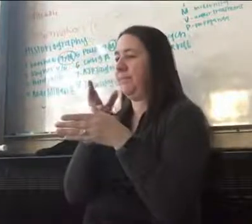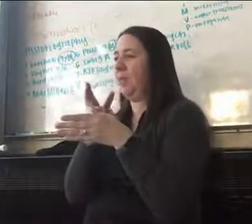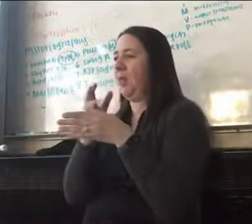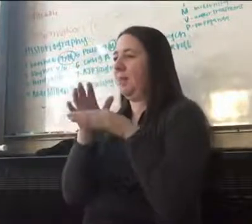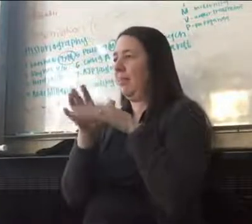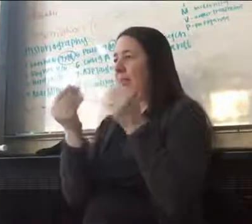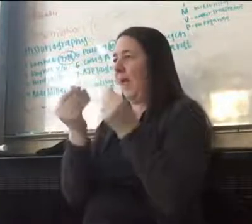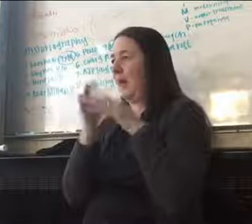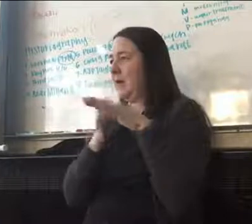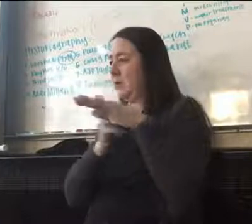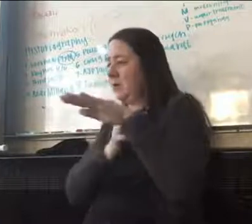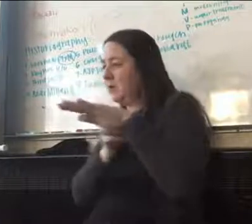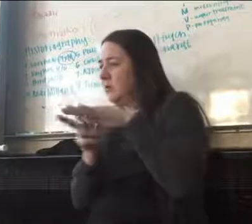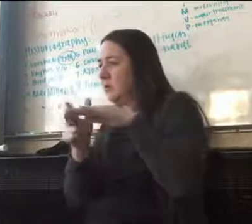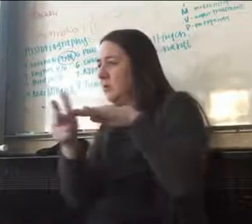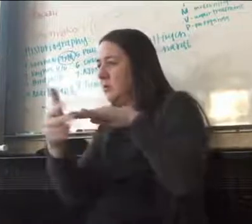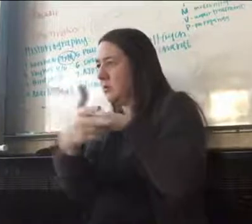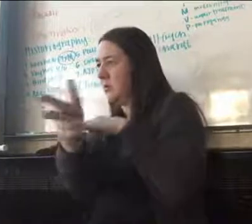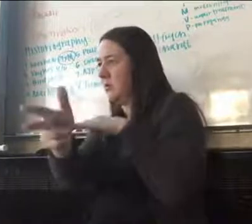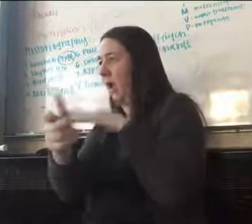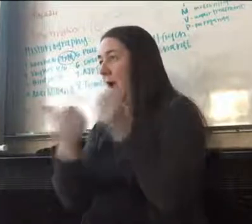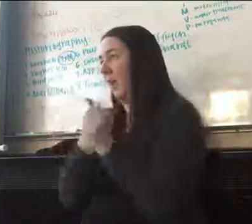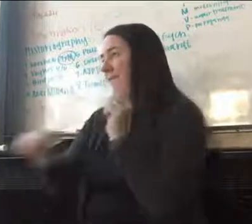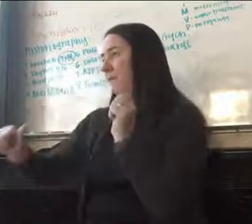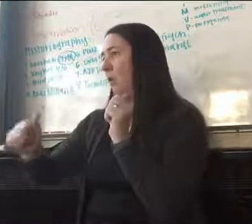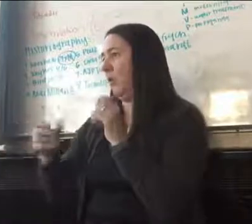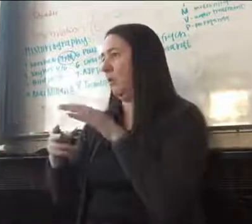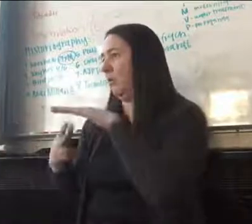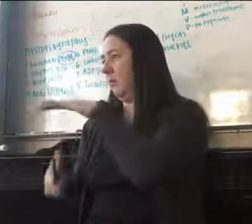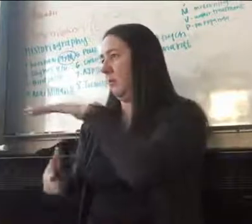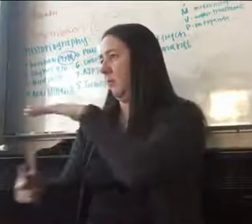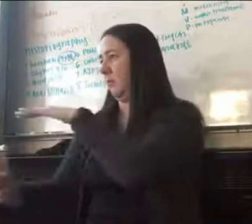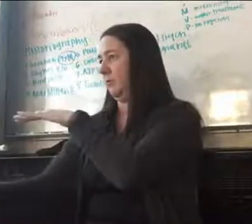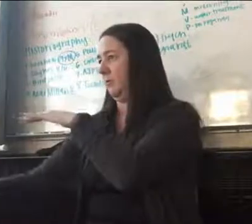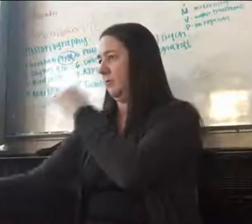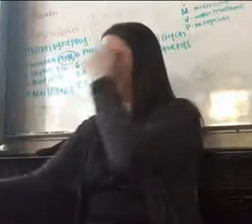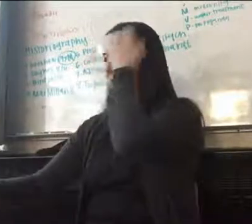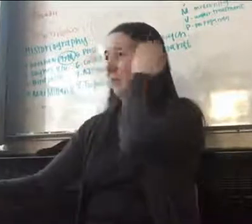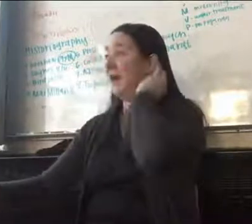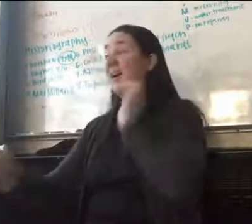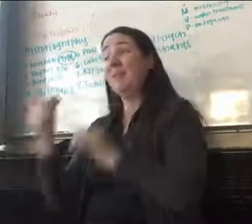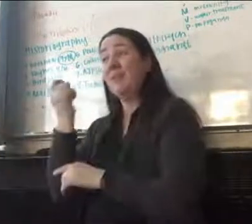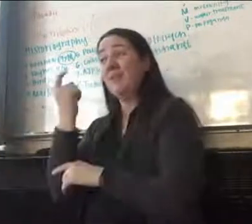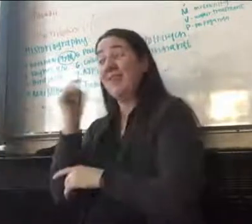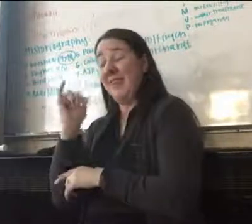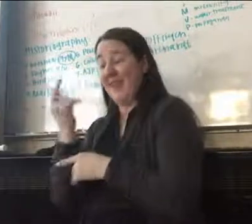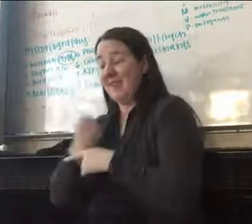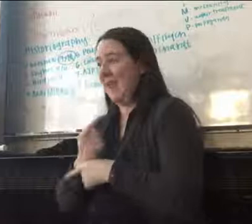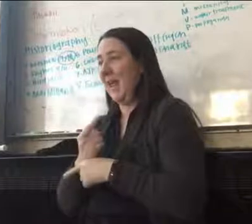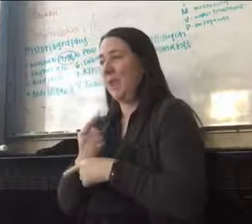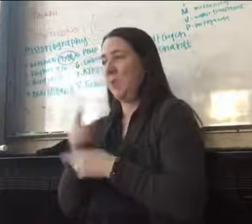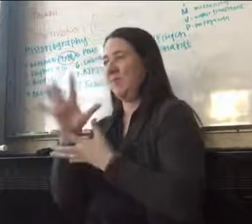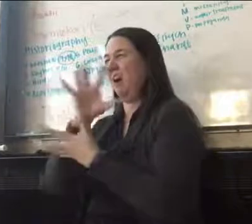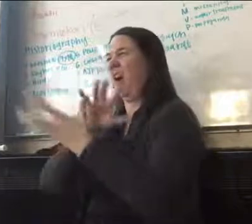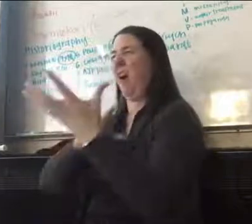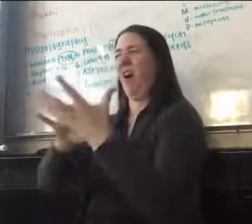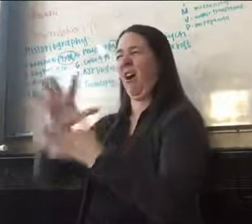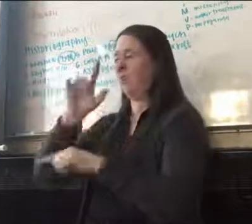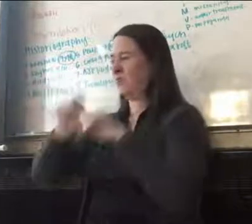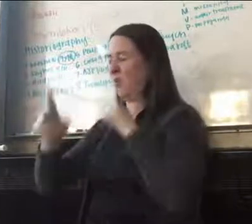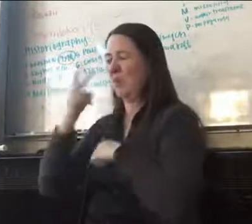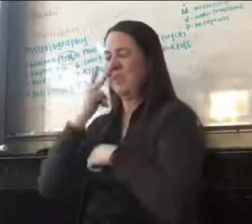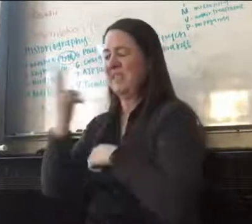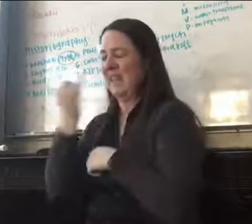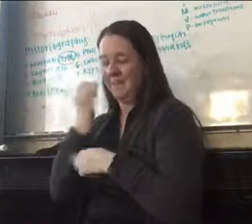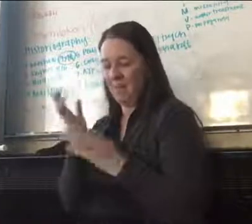is it was extremely foggy that day. He couldn't see how far the shore was. He couldn't see the lighthouses, so he couldn't go close to shore because he could hit